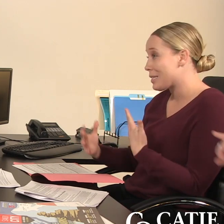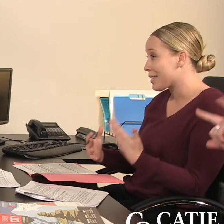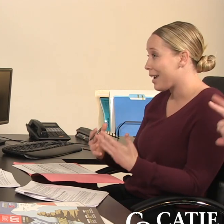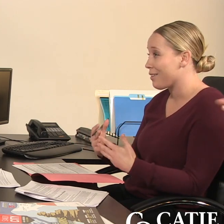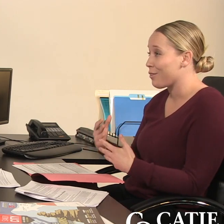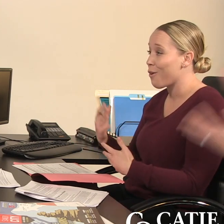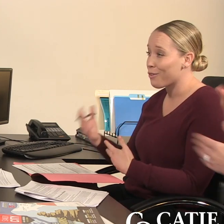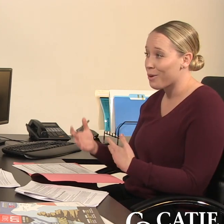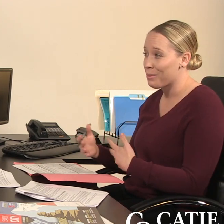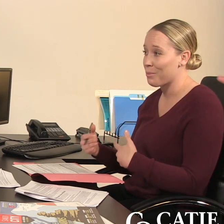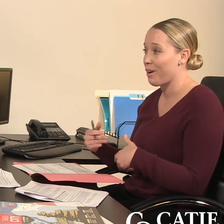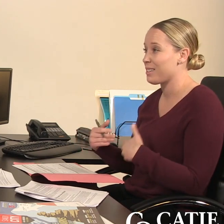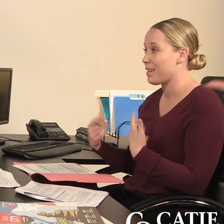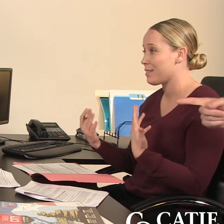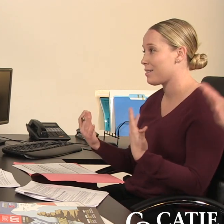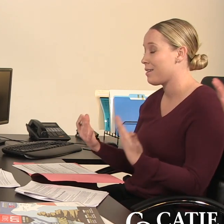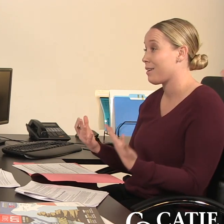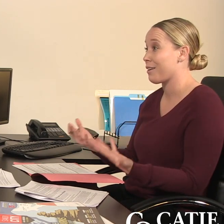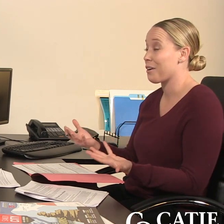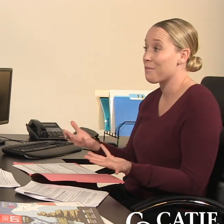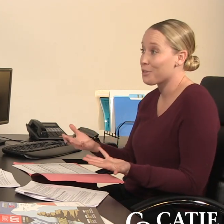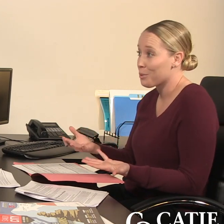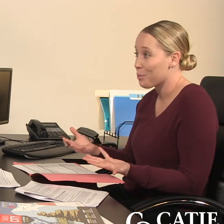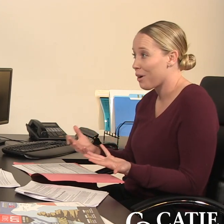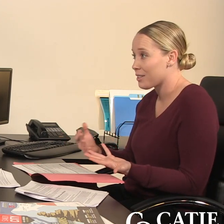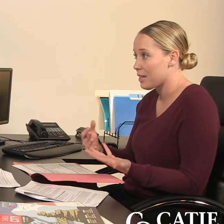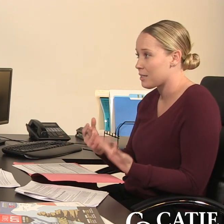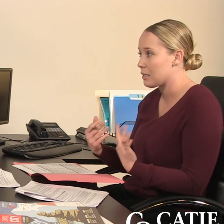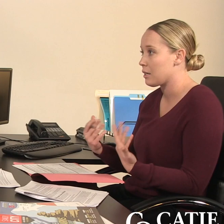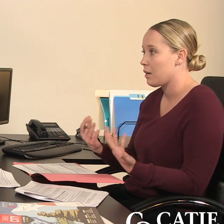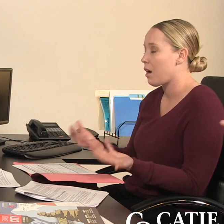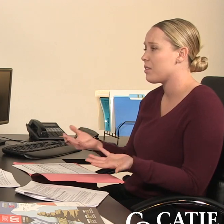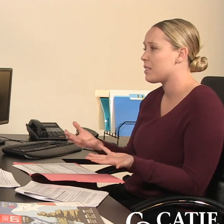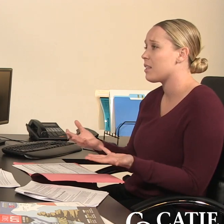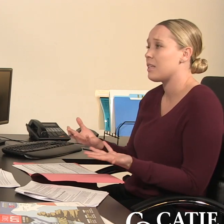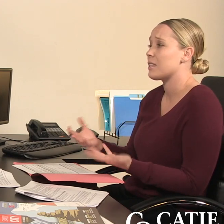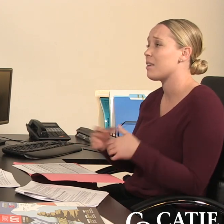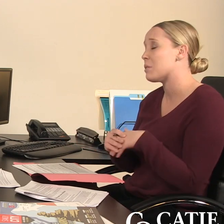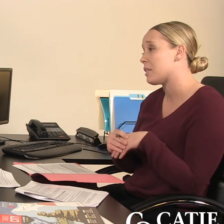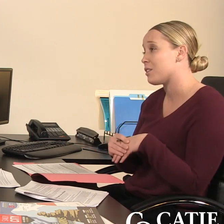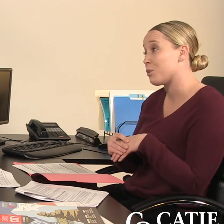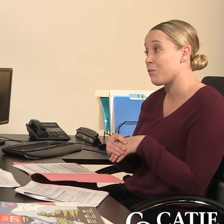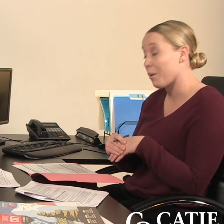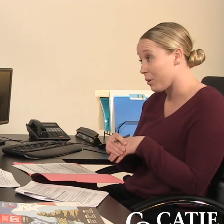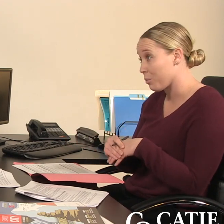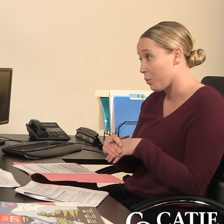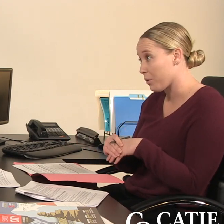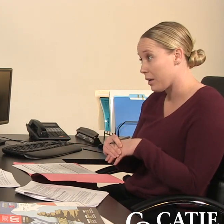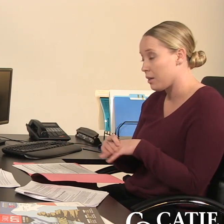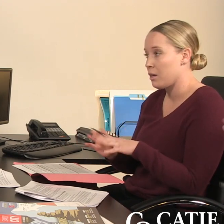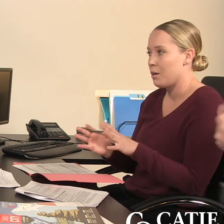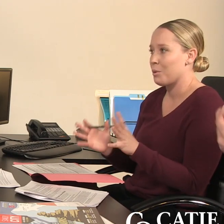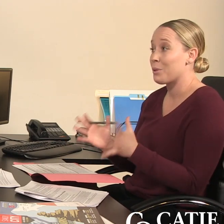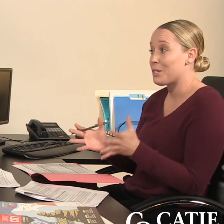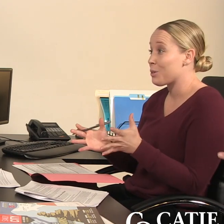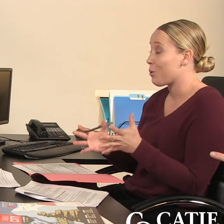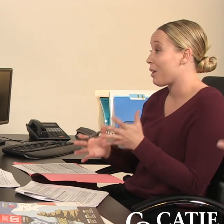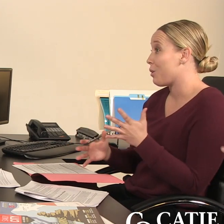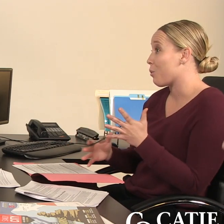is kind of an overwhelming process, not a comfortable process, and obviously the things that they've been saying to you have not been appropriate. But please know that you won't